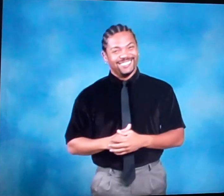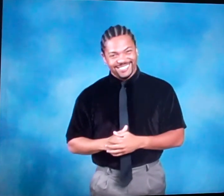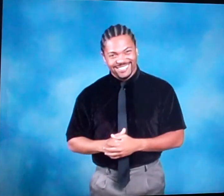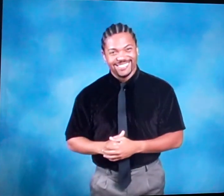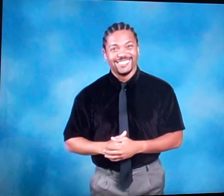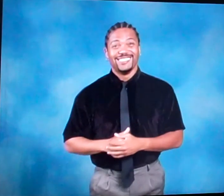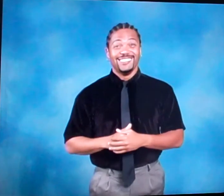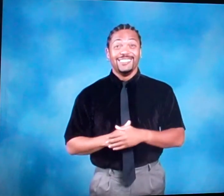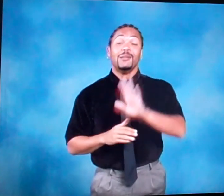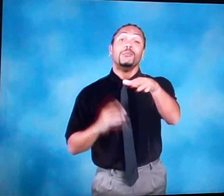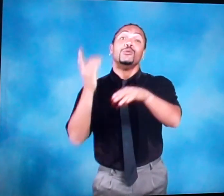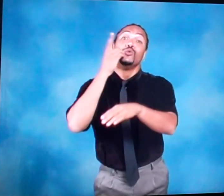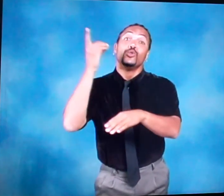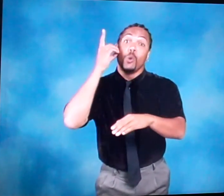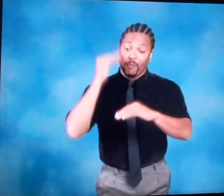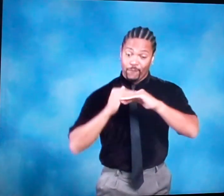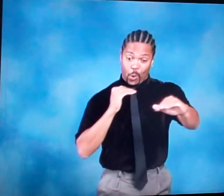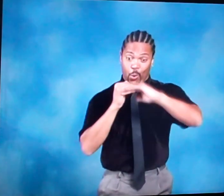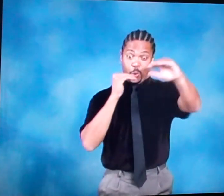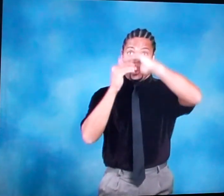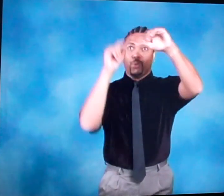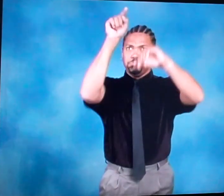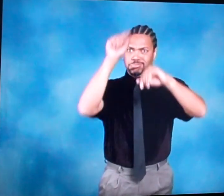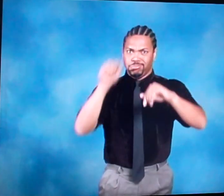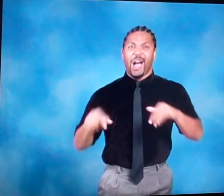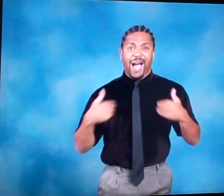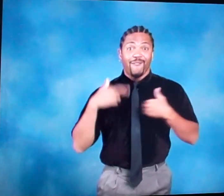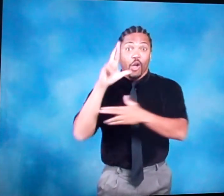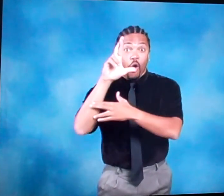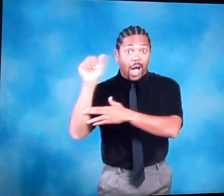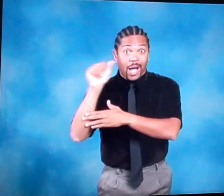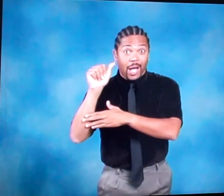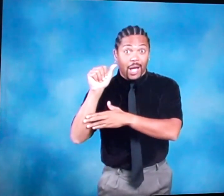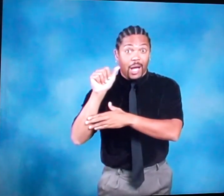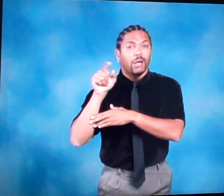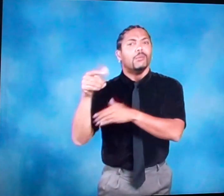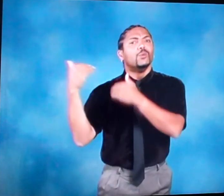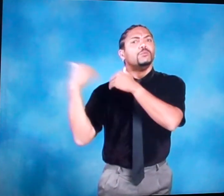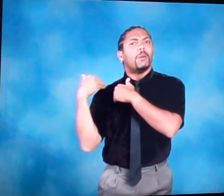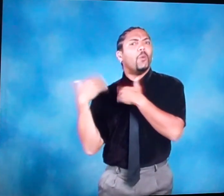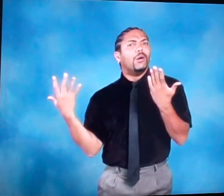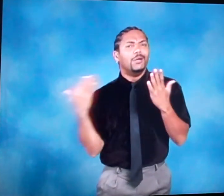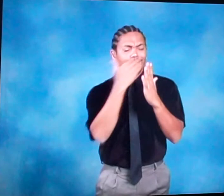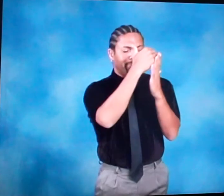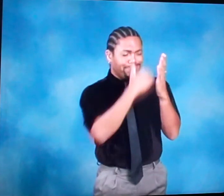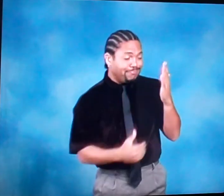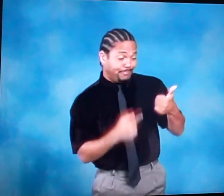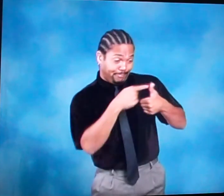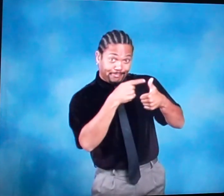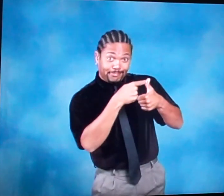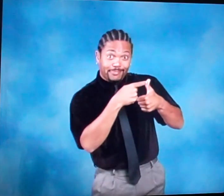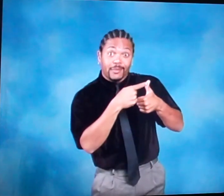4 people per room. And of course, females are going to be sharing meals with males.